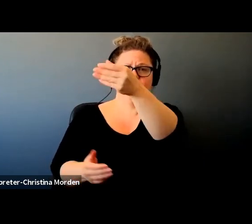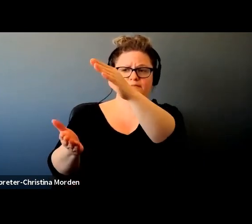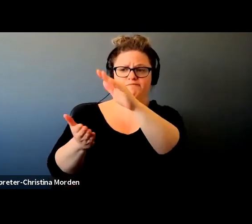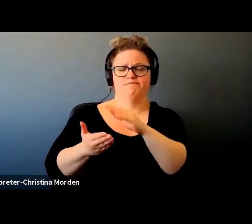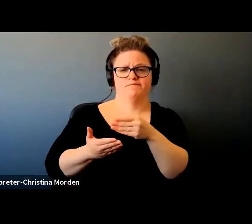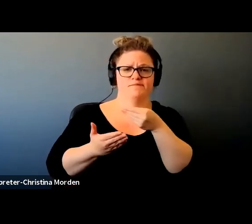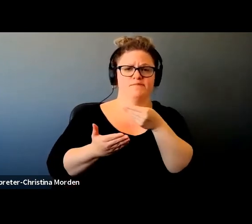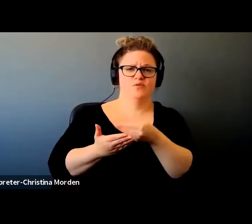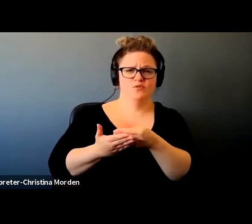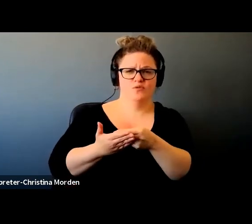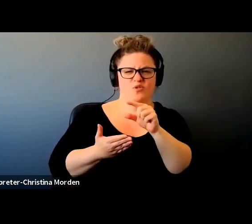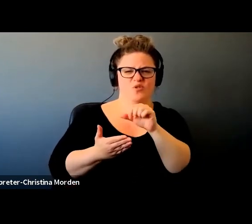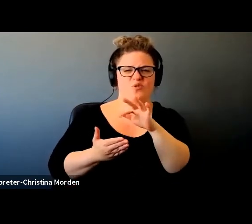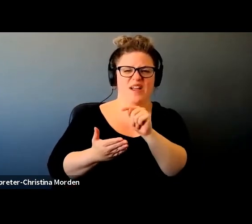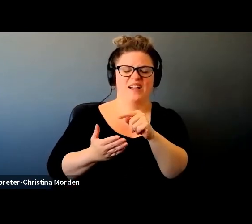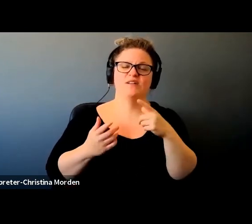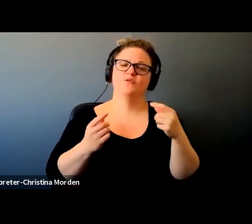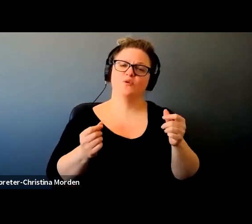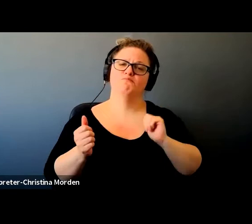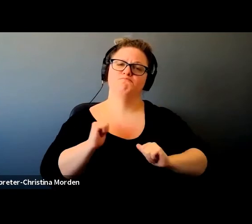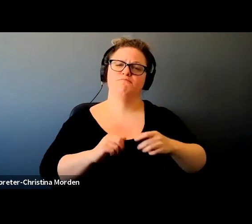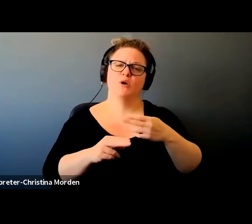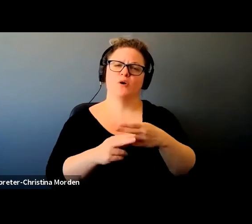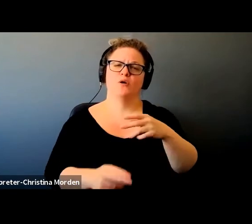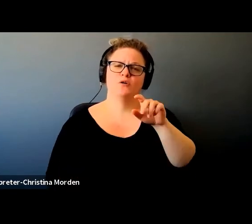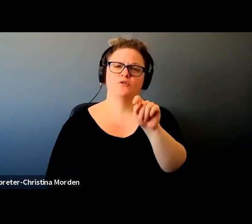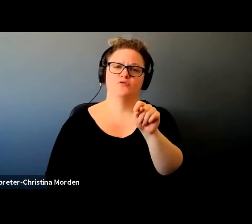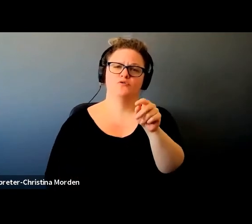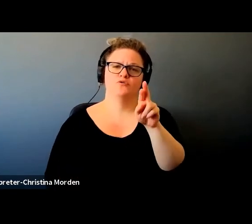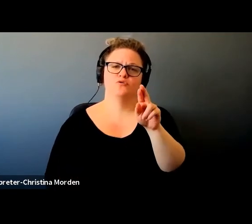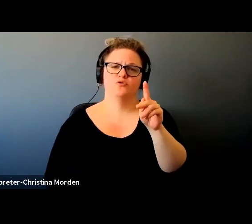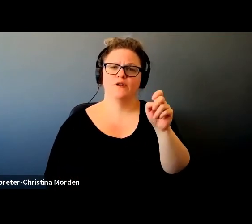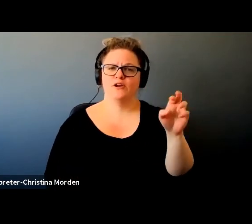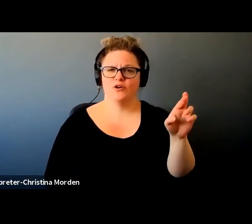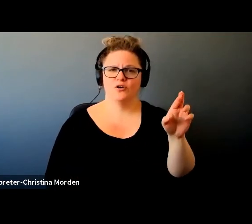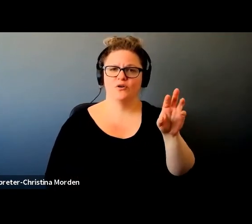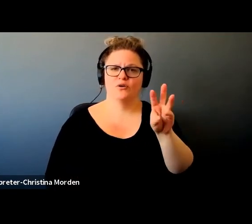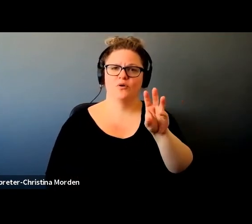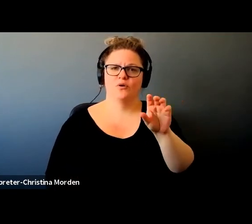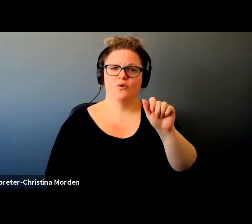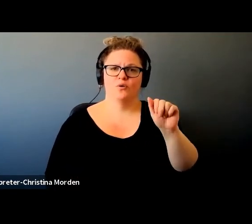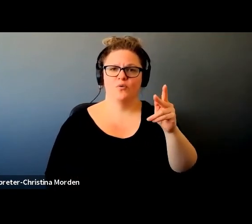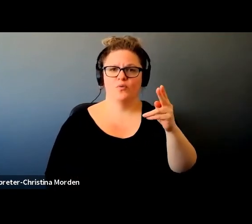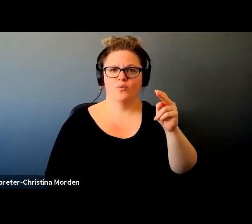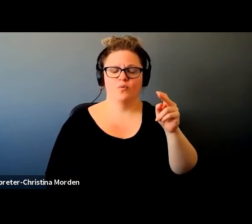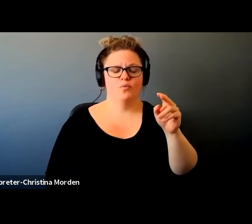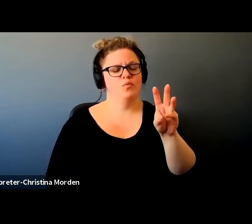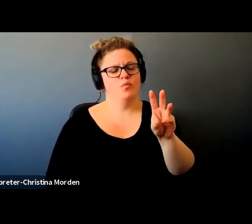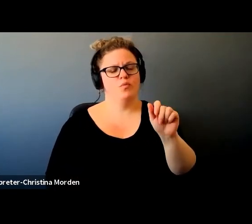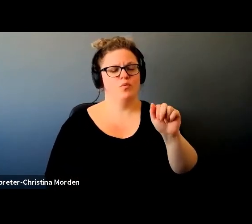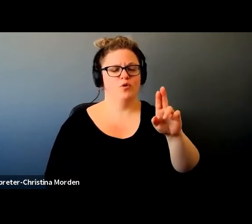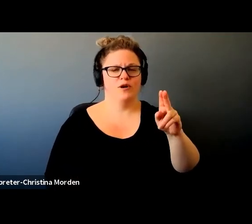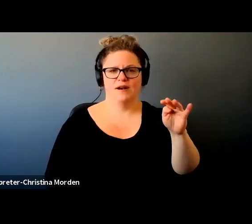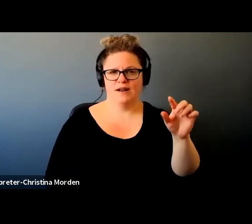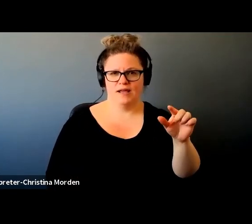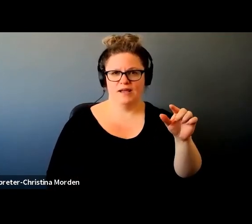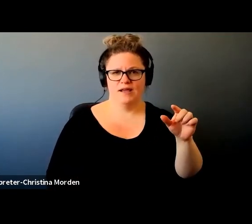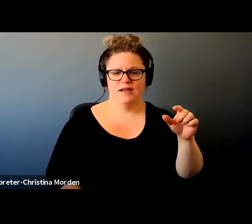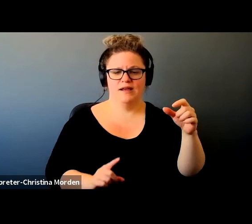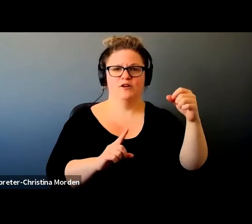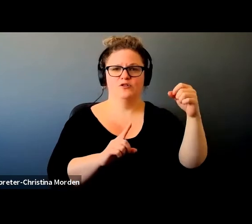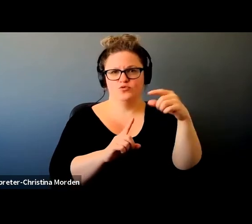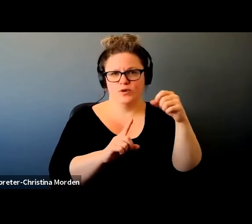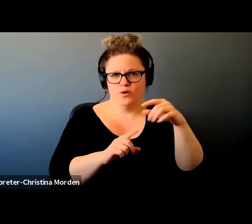Warning. It's part of a series of performance lectures that are under the auspices of the title Trigger